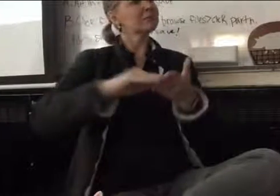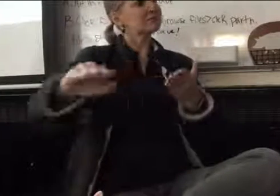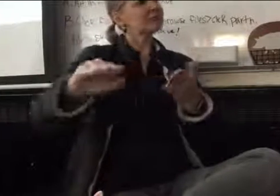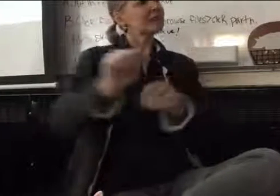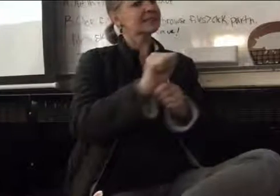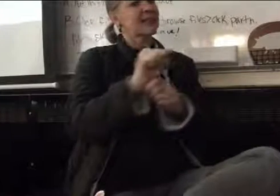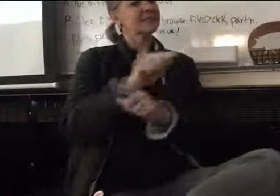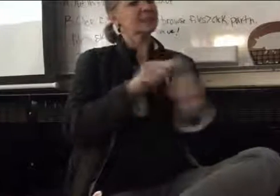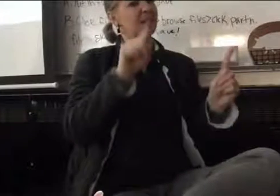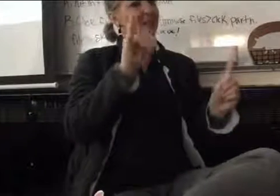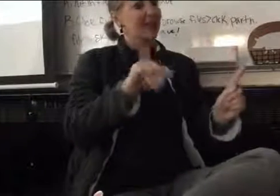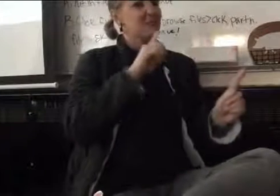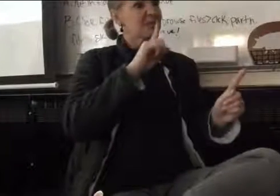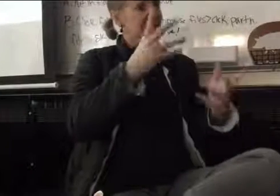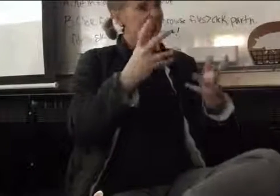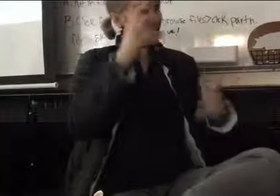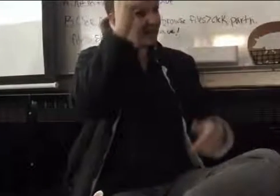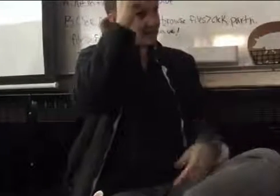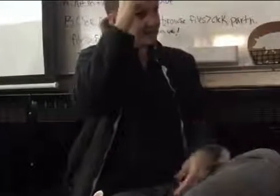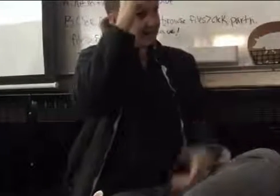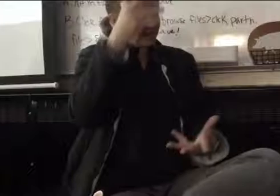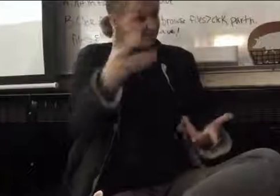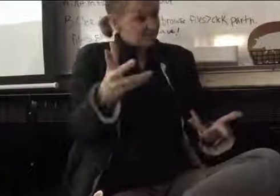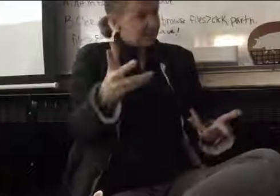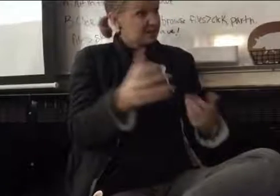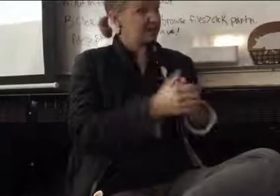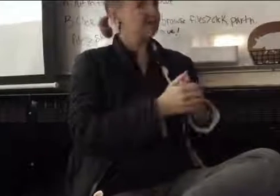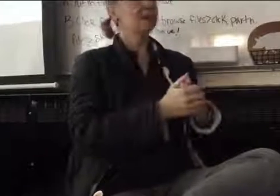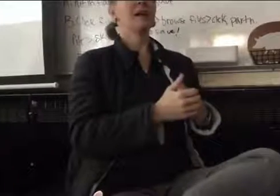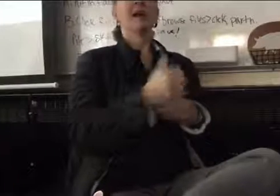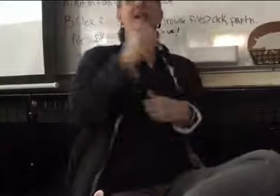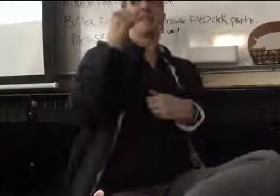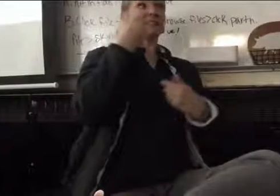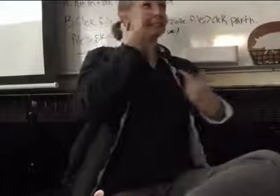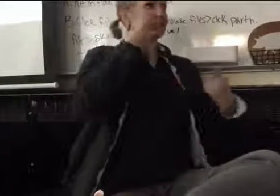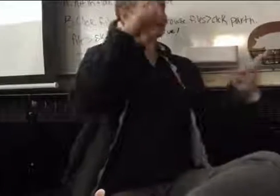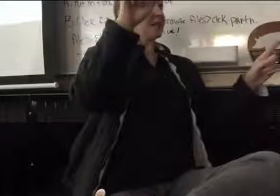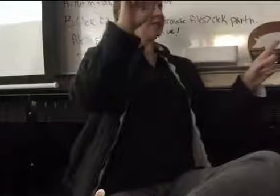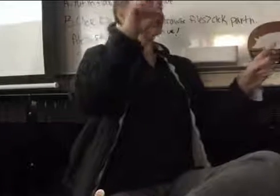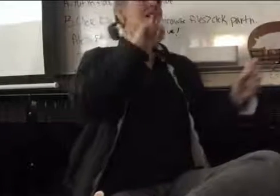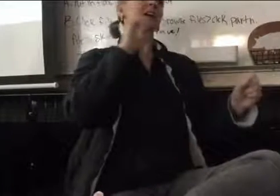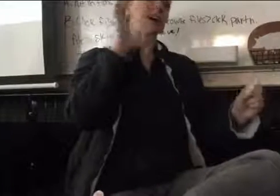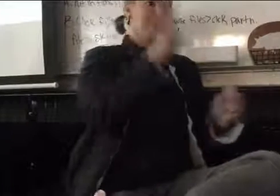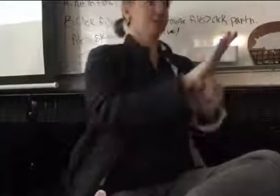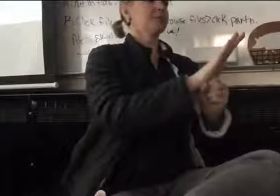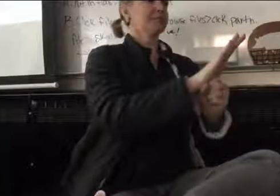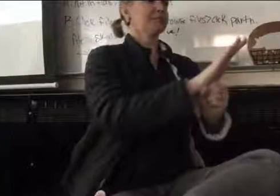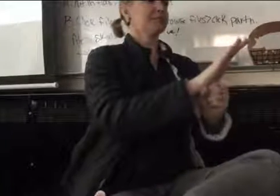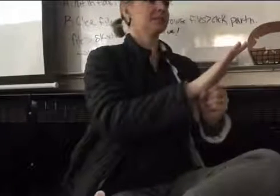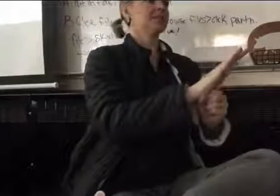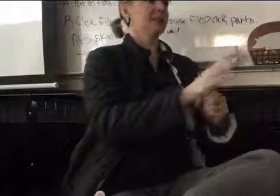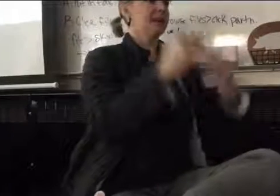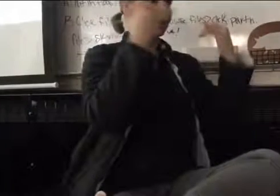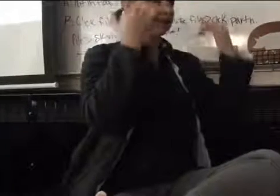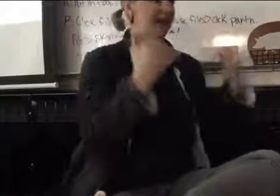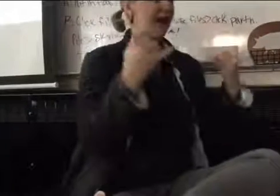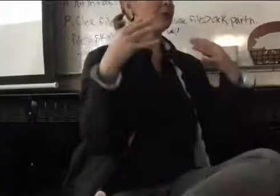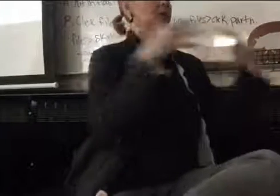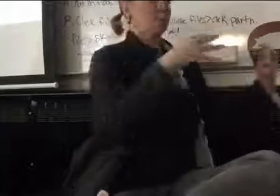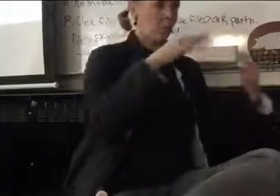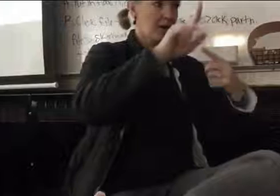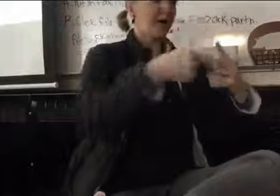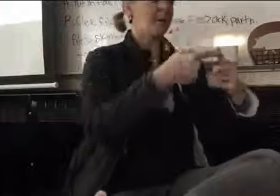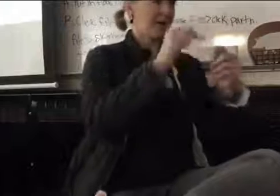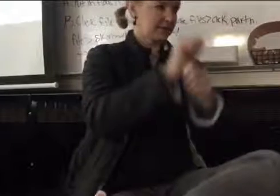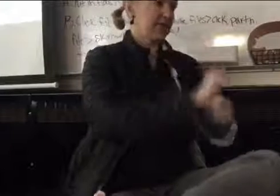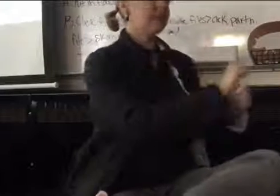this really what Lincoln wants? What the Gettysburg Address does is it confirms this is now a war about